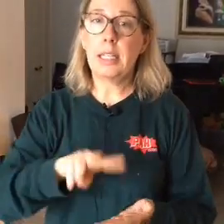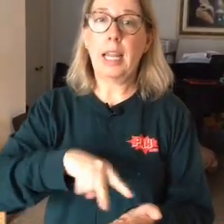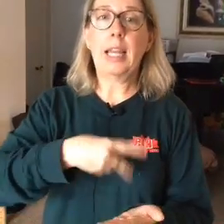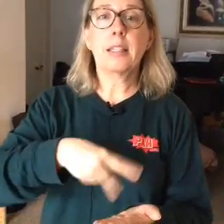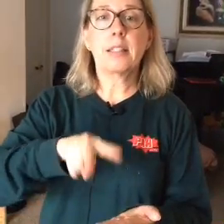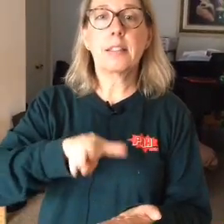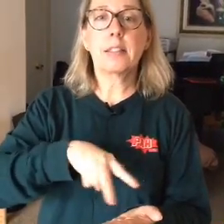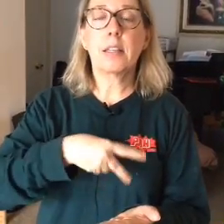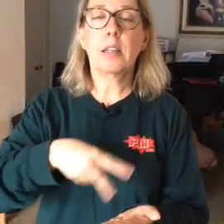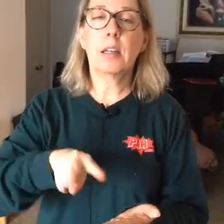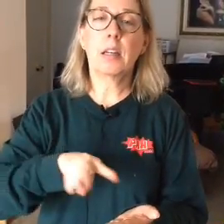dance,